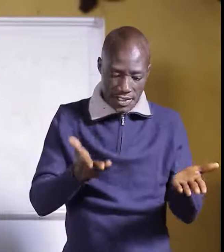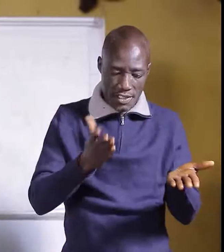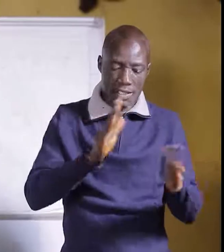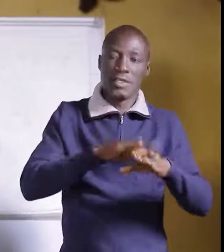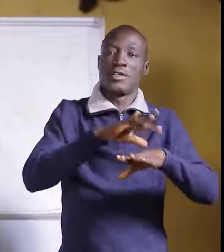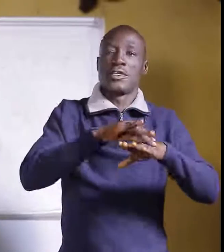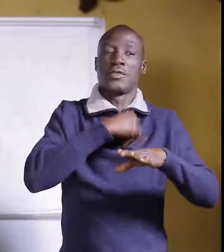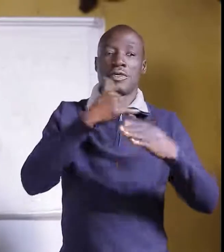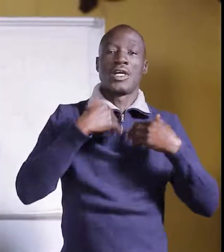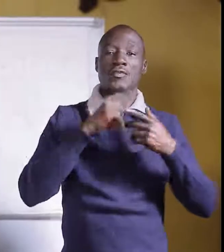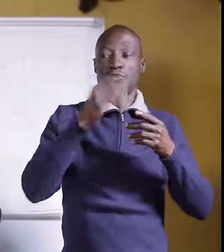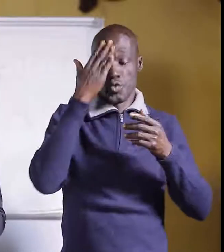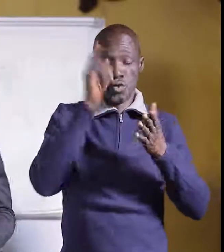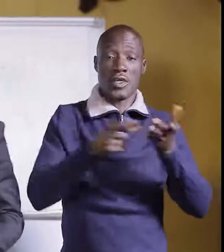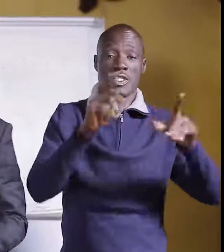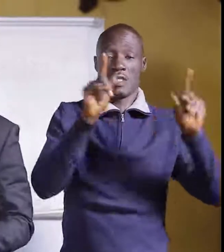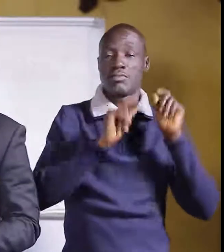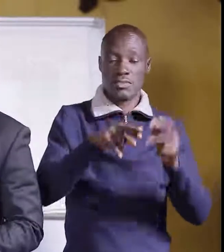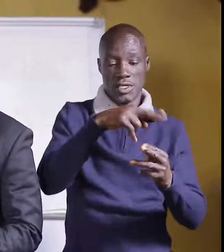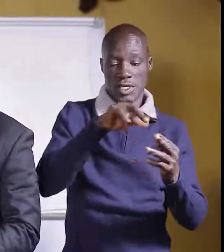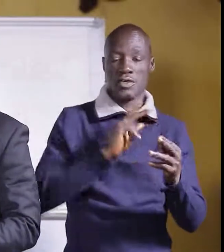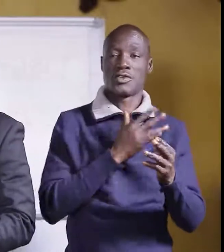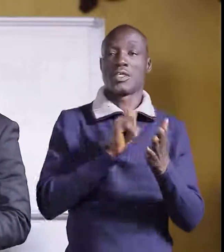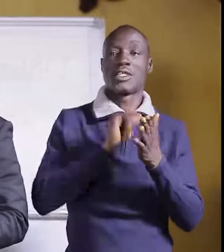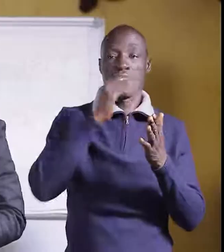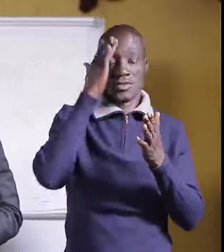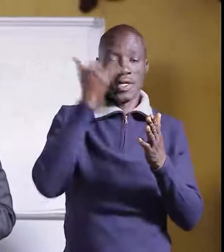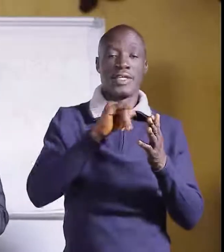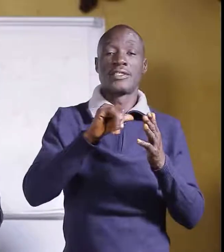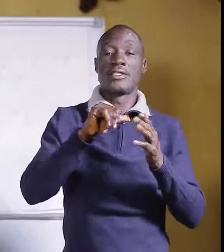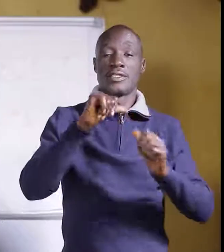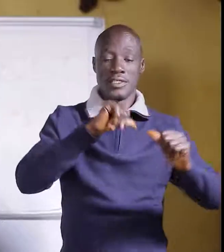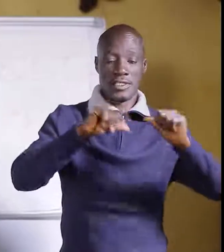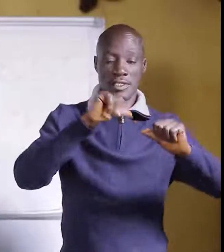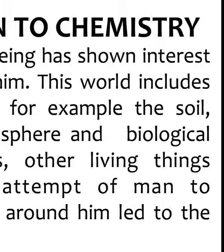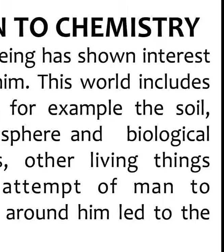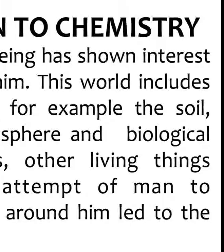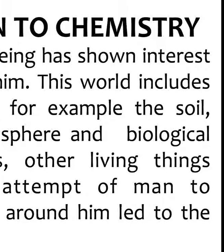us. And that's some of the issues that raise the curiosity of scientists to go into chemistry.